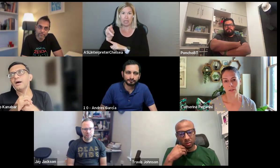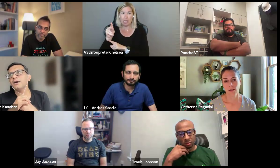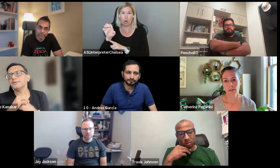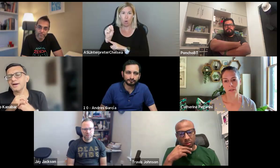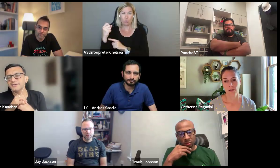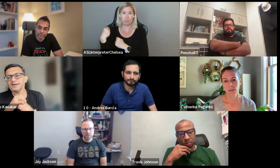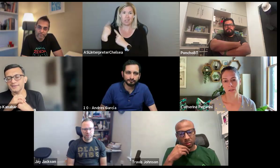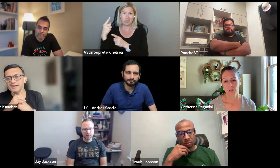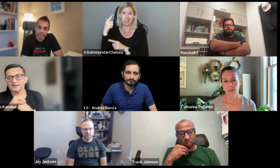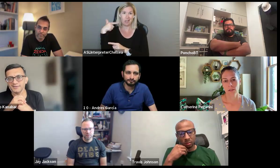Yeah.